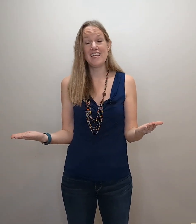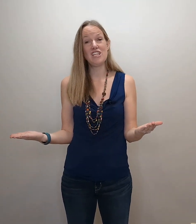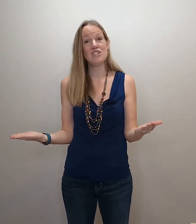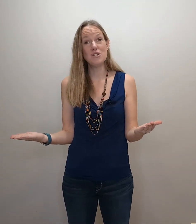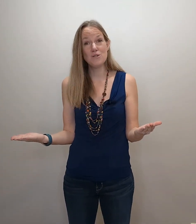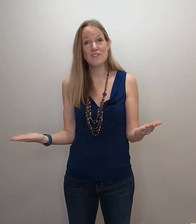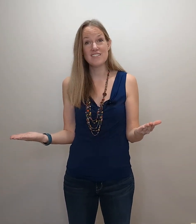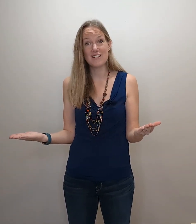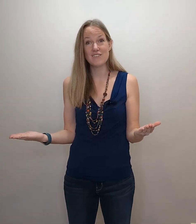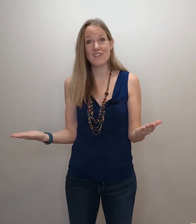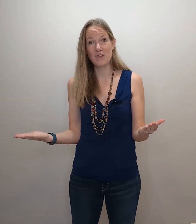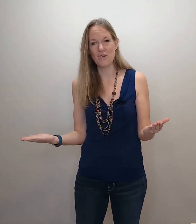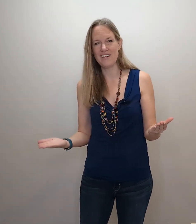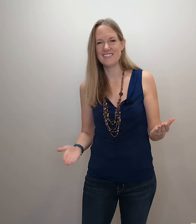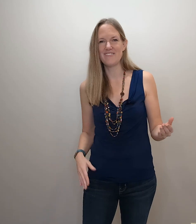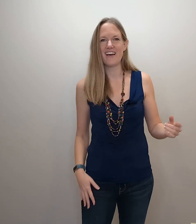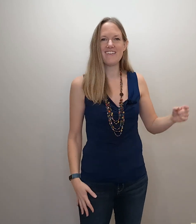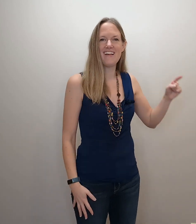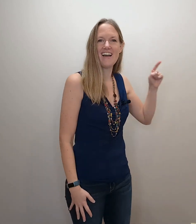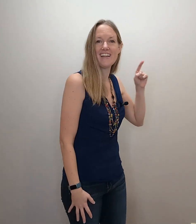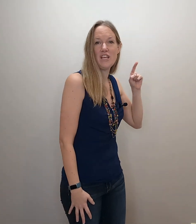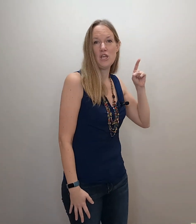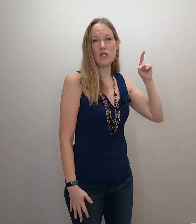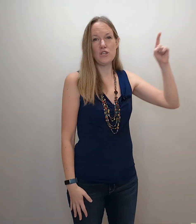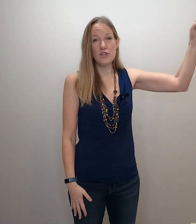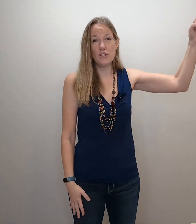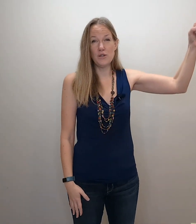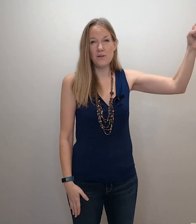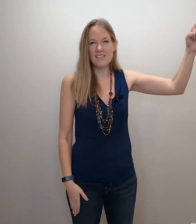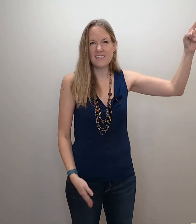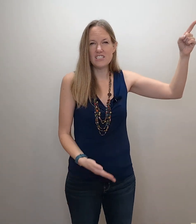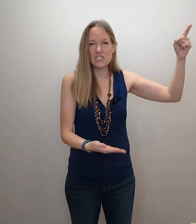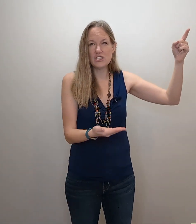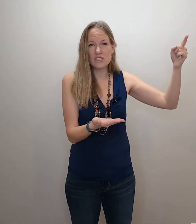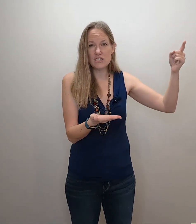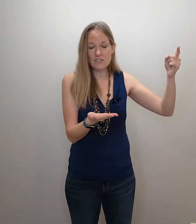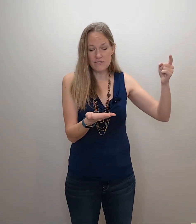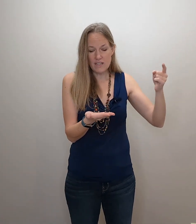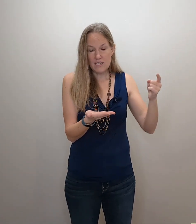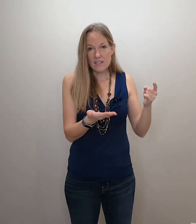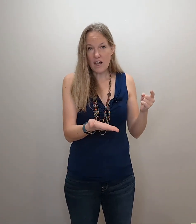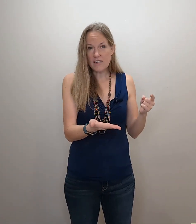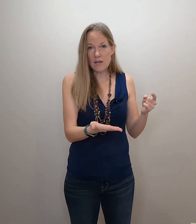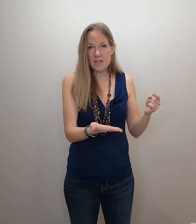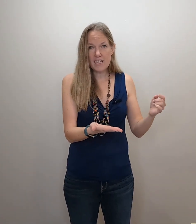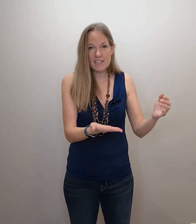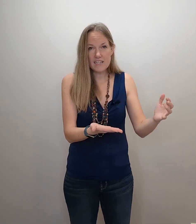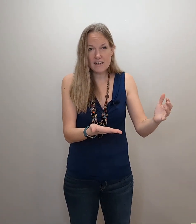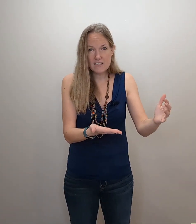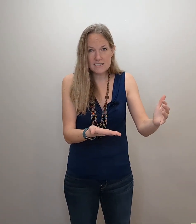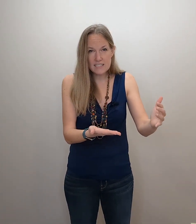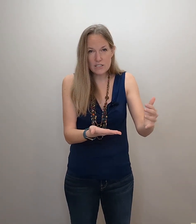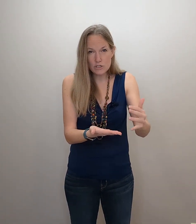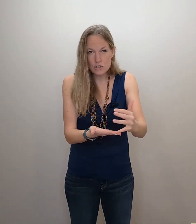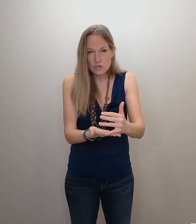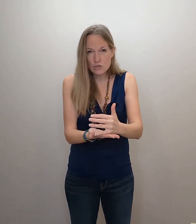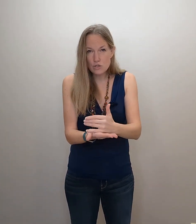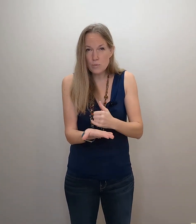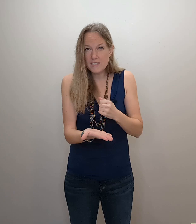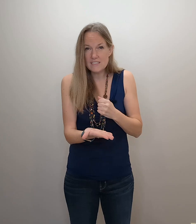then you deserve the glory is the final line. You, and then deserve, non-dominant hand here, and it's like you're scooping